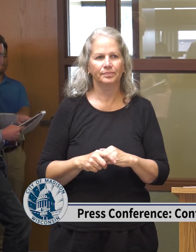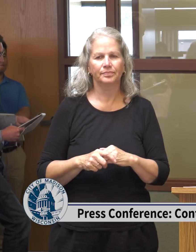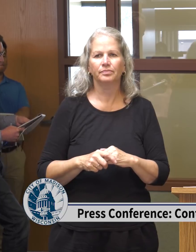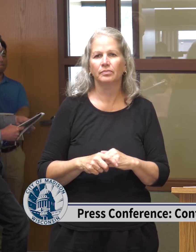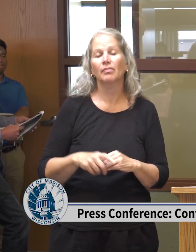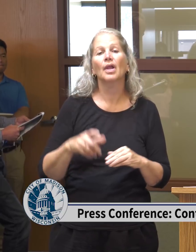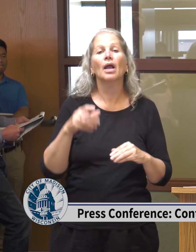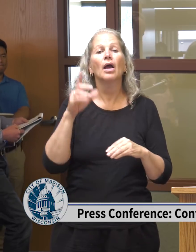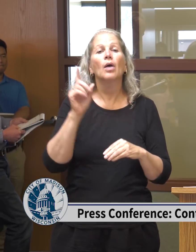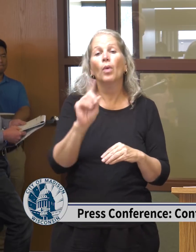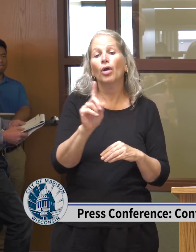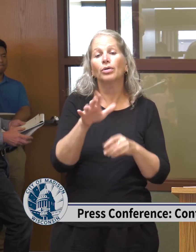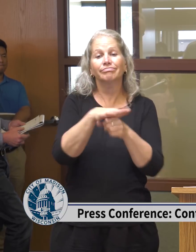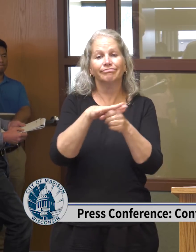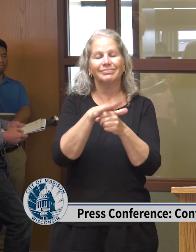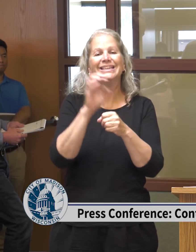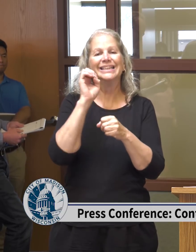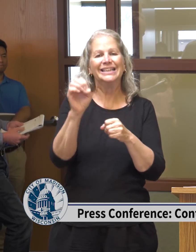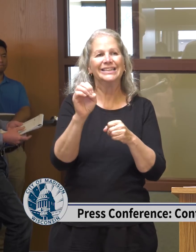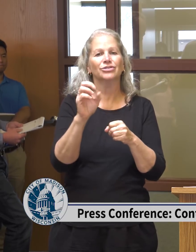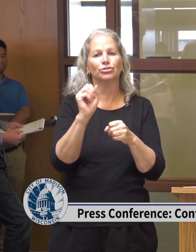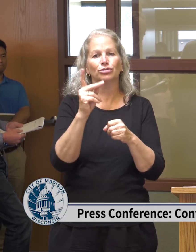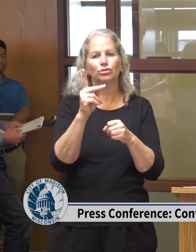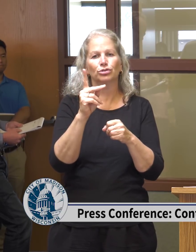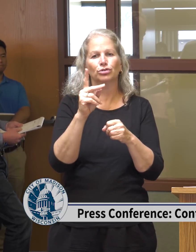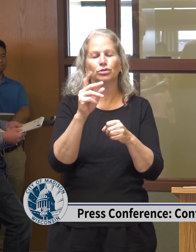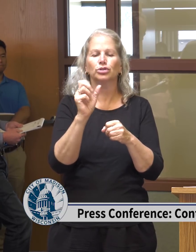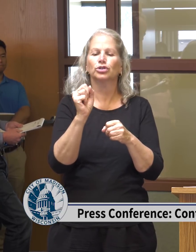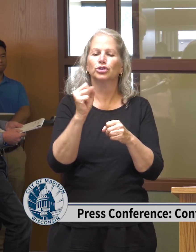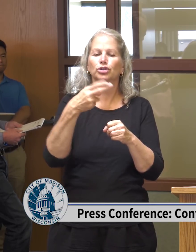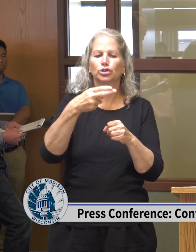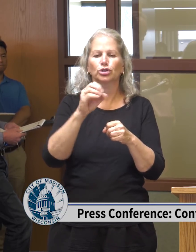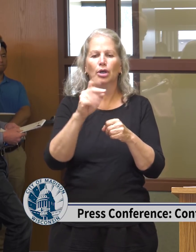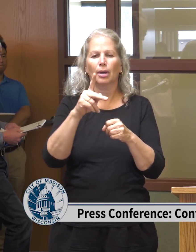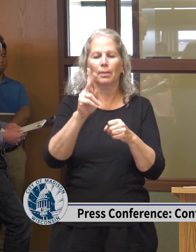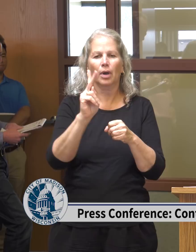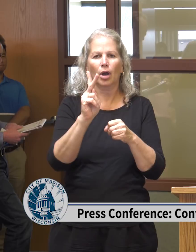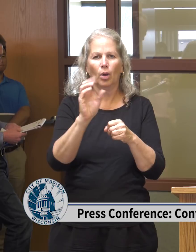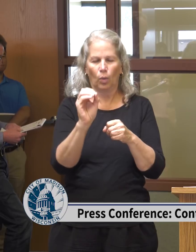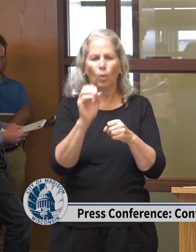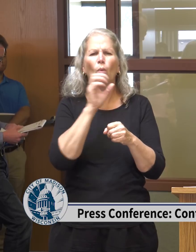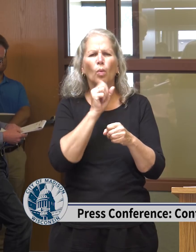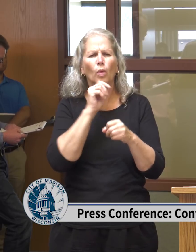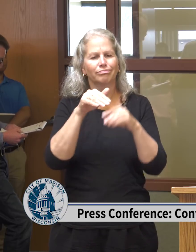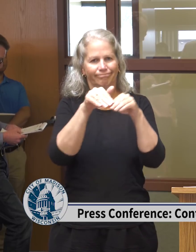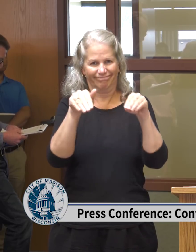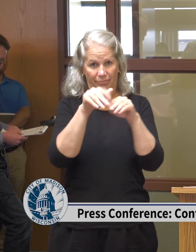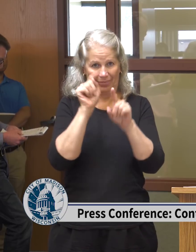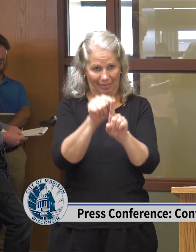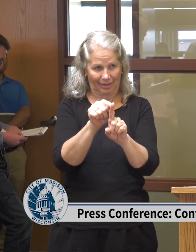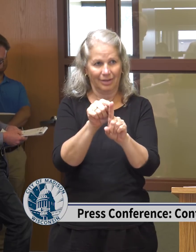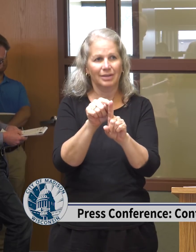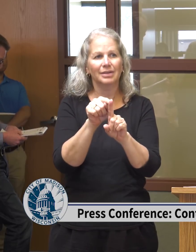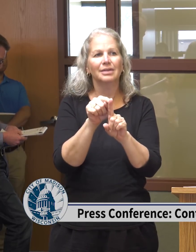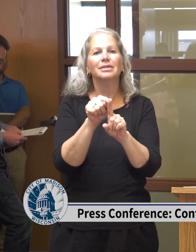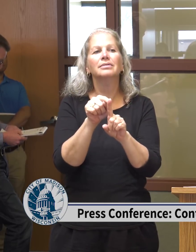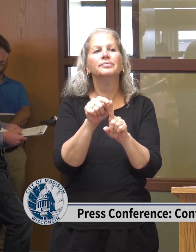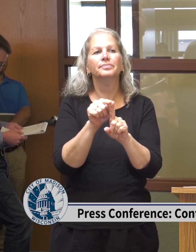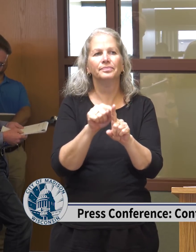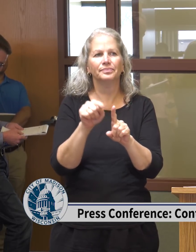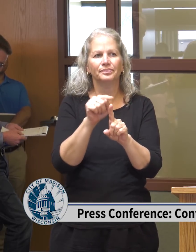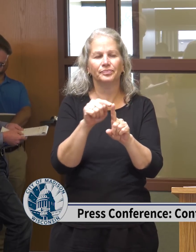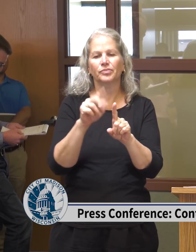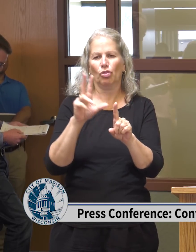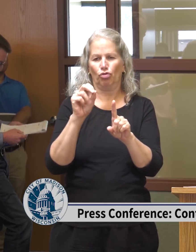on that side of Aberg Avenue. There's some areas around Highway 30 where